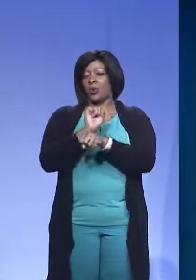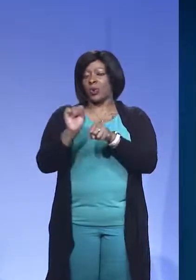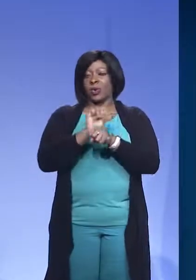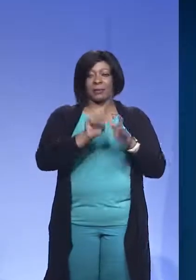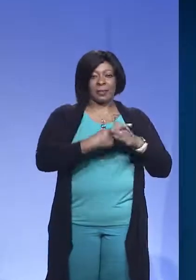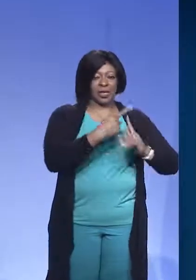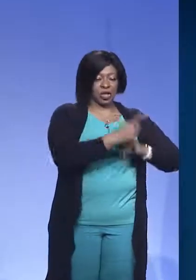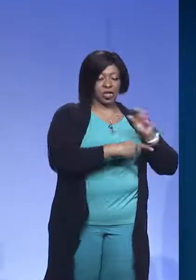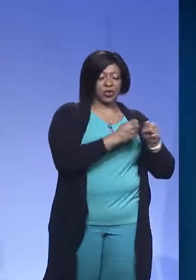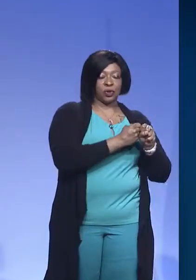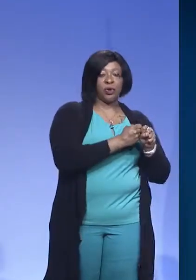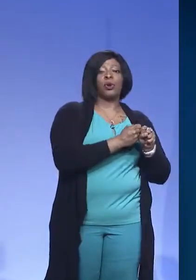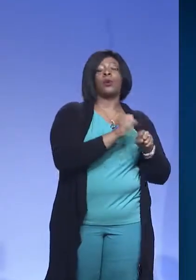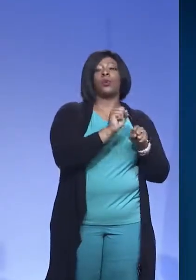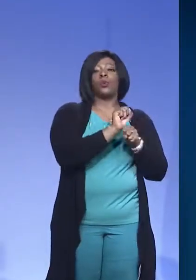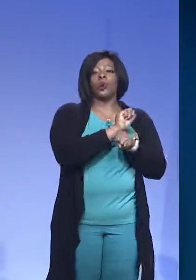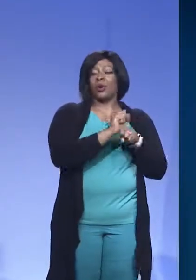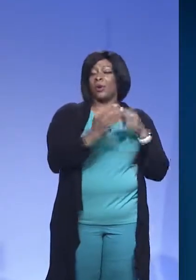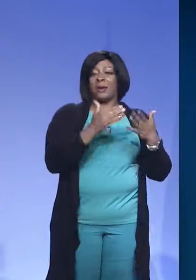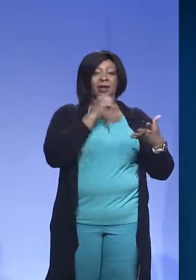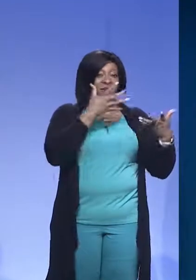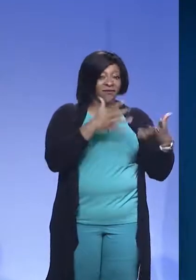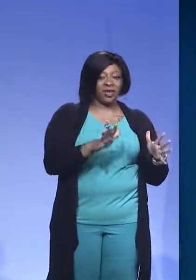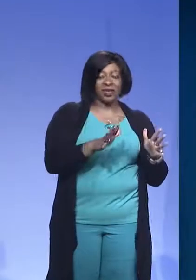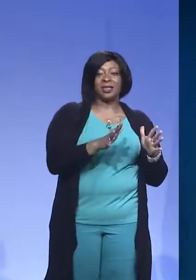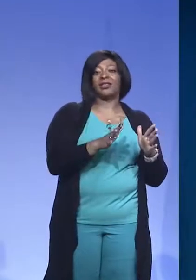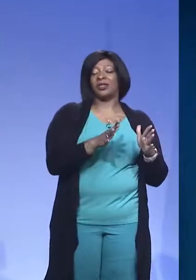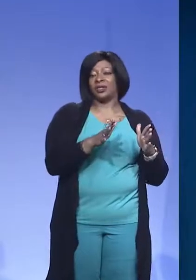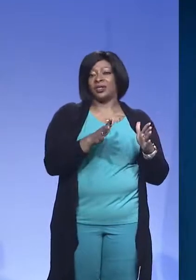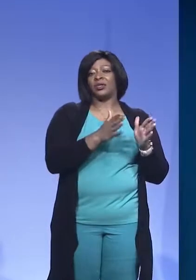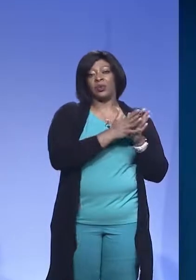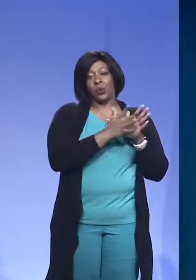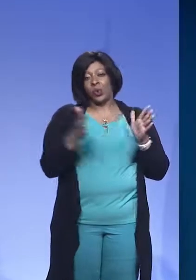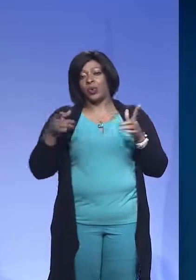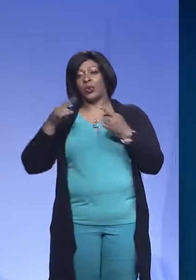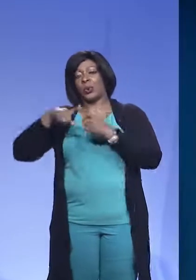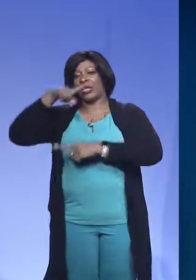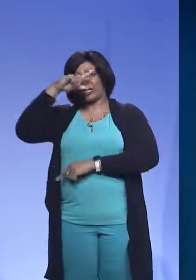of the year, but our work may not be finished as we get through the summer.